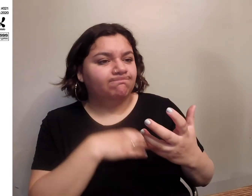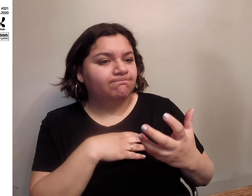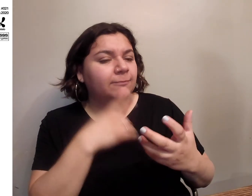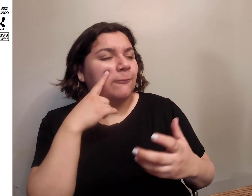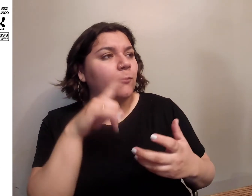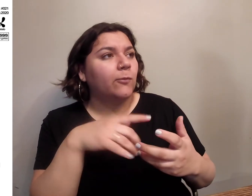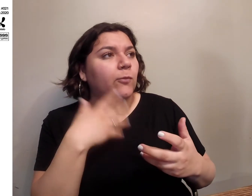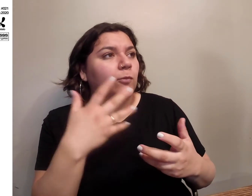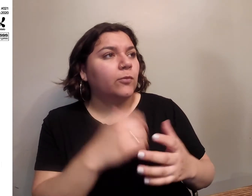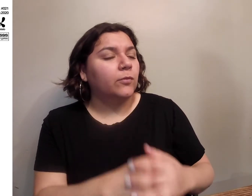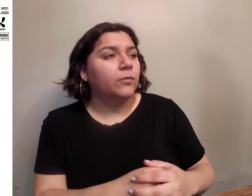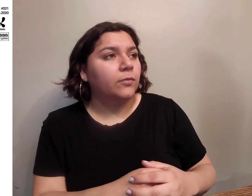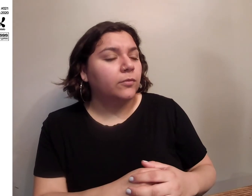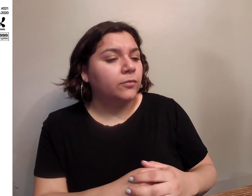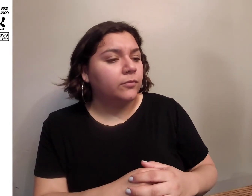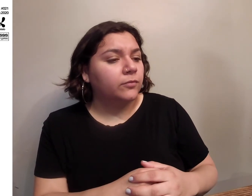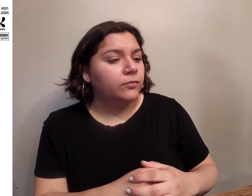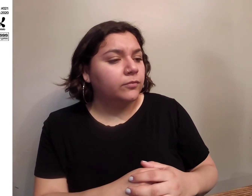to